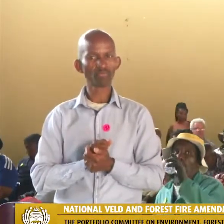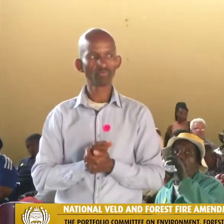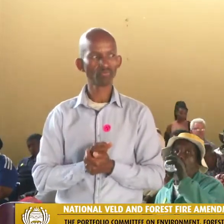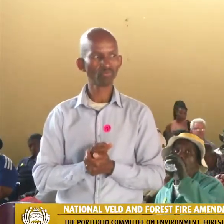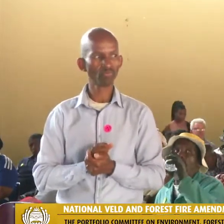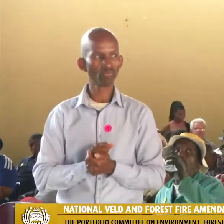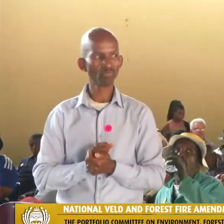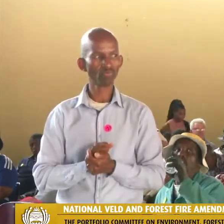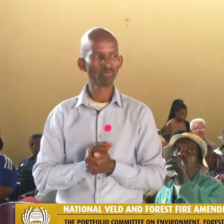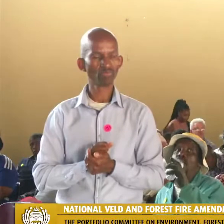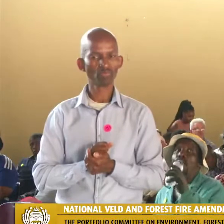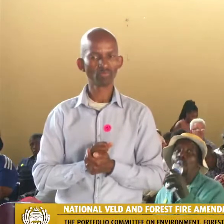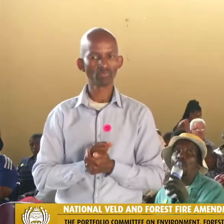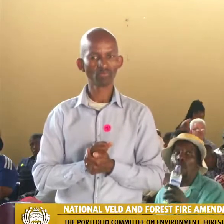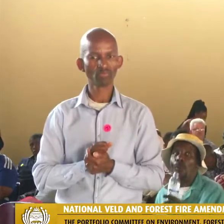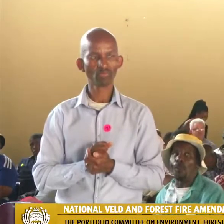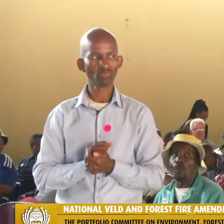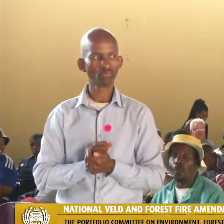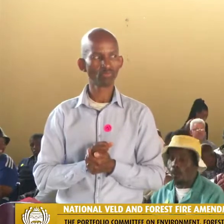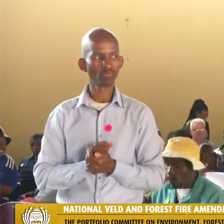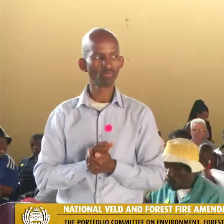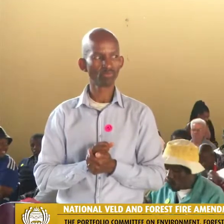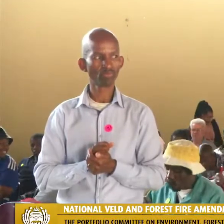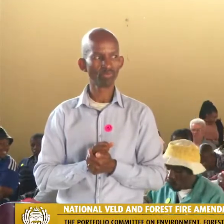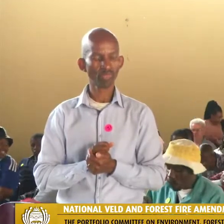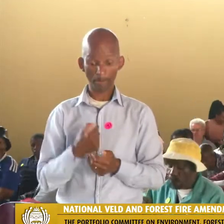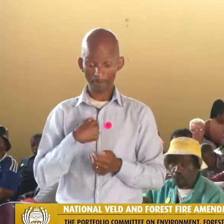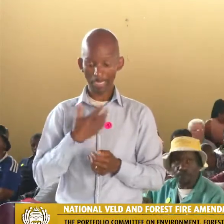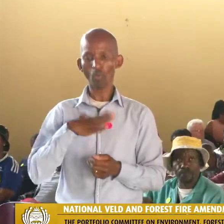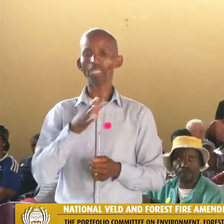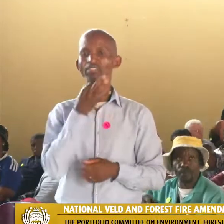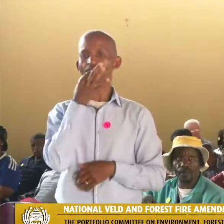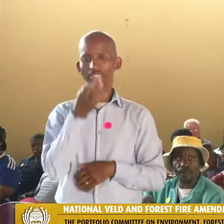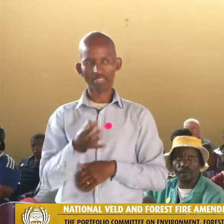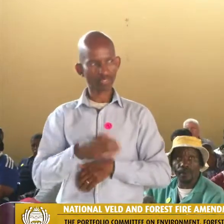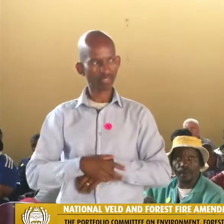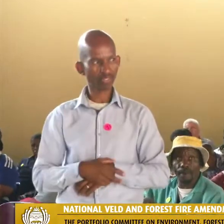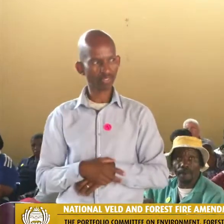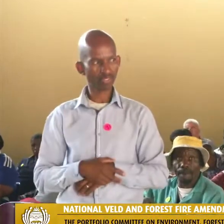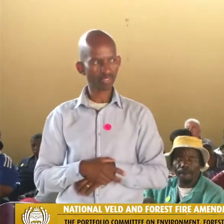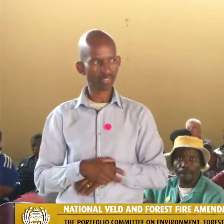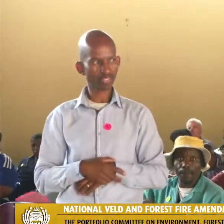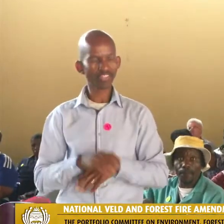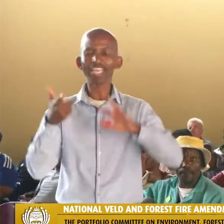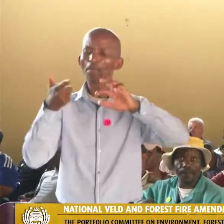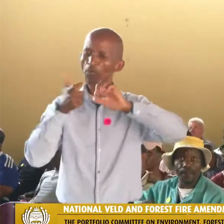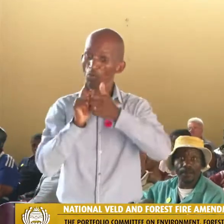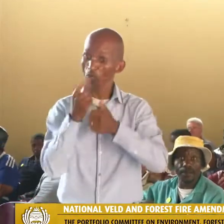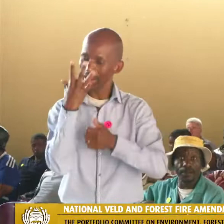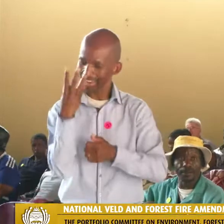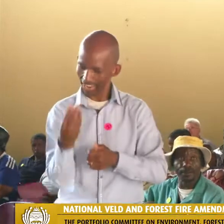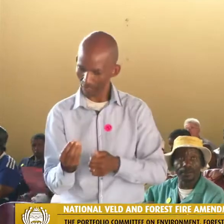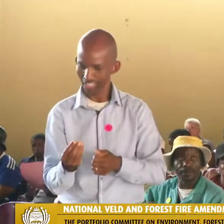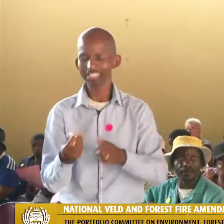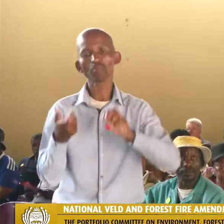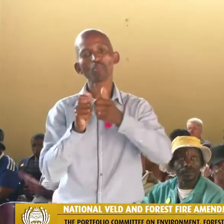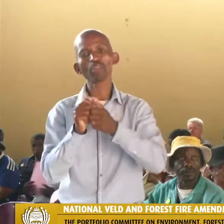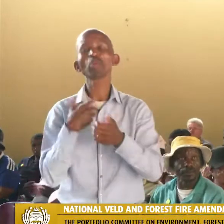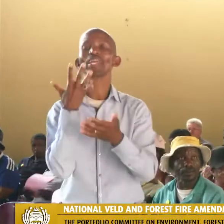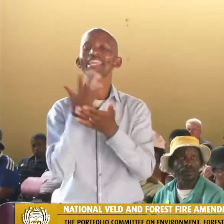Ndiyaxolisa kube nikhe phakathi. Sorry. Ngifuna ukuthi ezinye ingxaki zingxaki ezikwaziyo